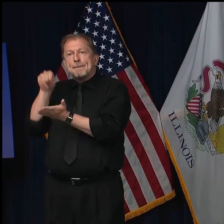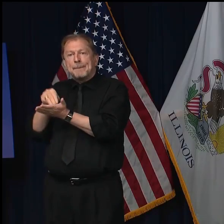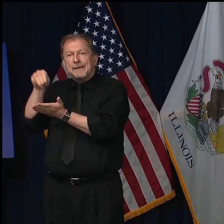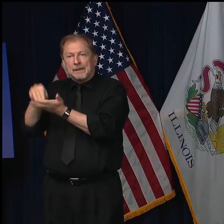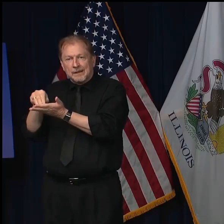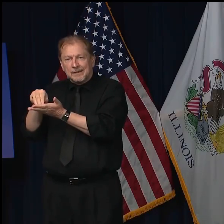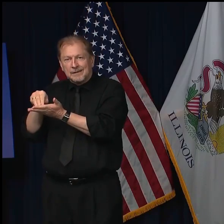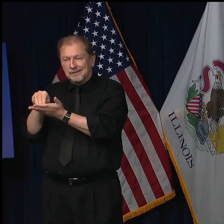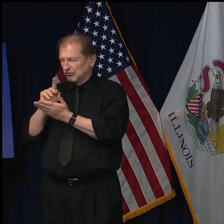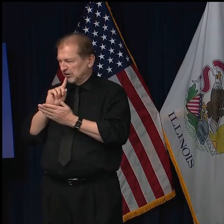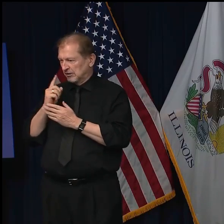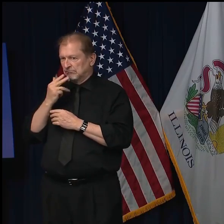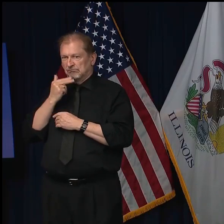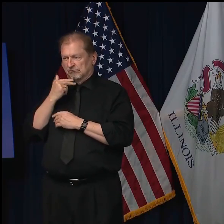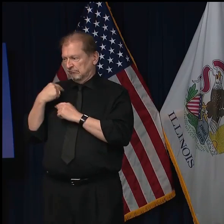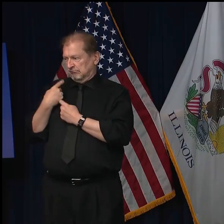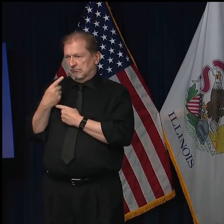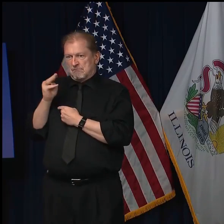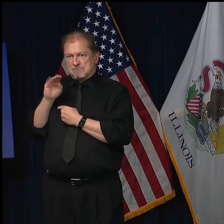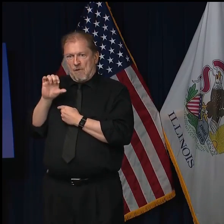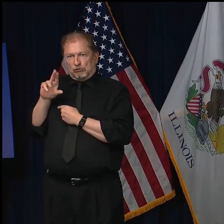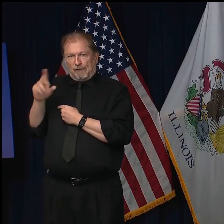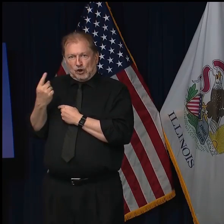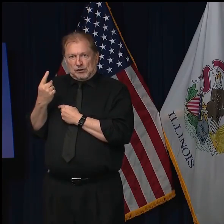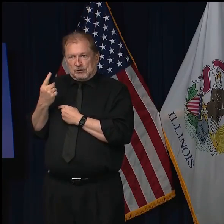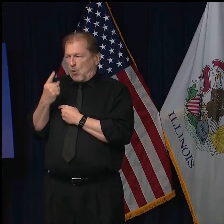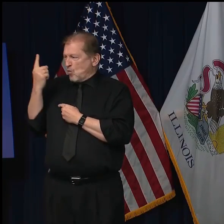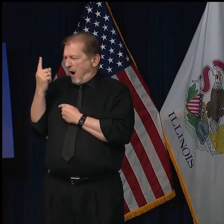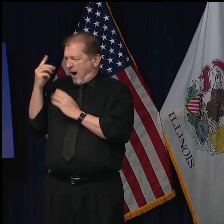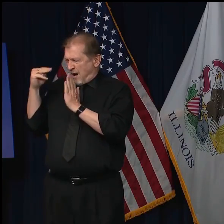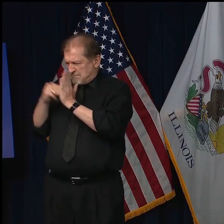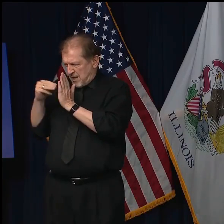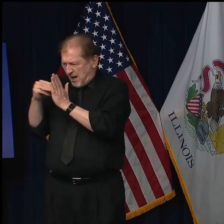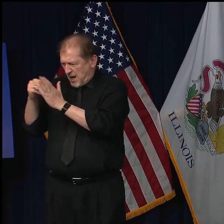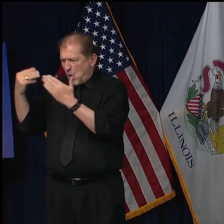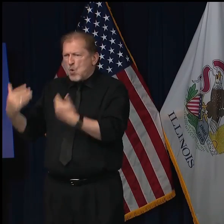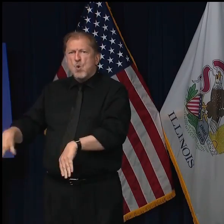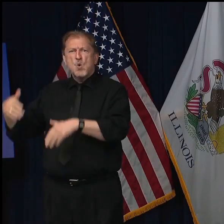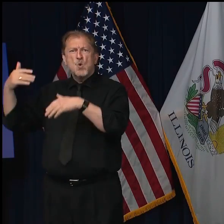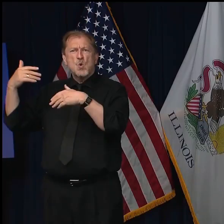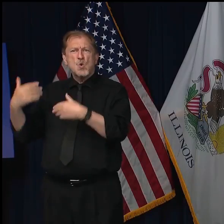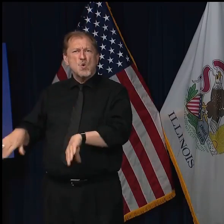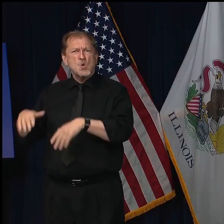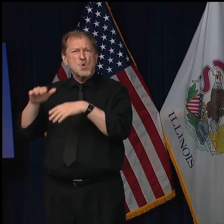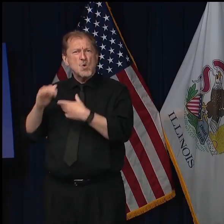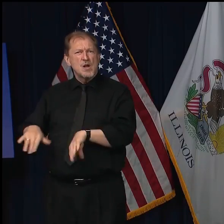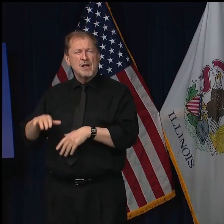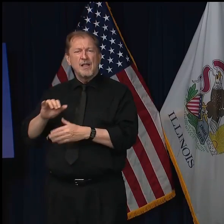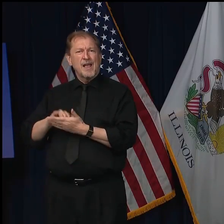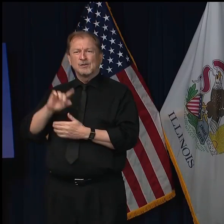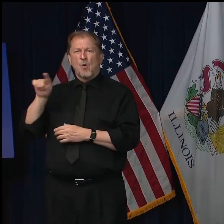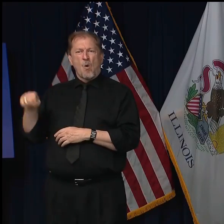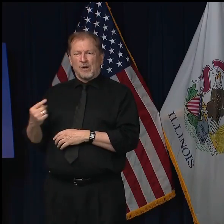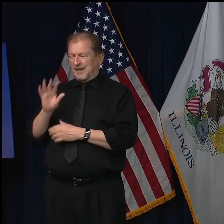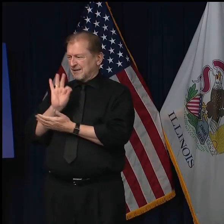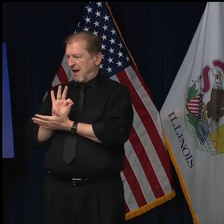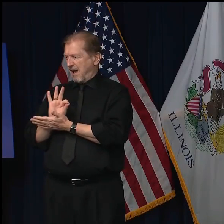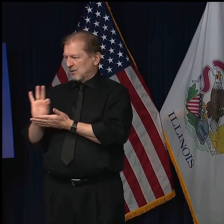March 1st. That's over 1 million claims in just the first 9 weeks of this